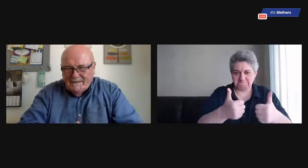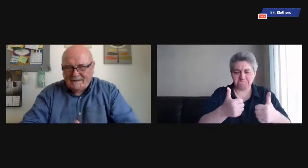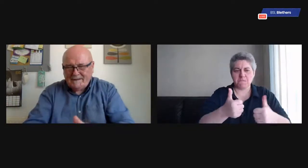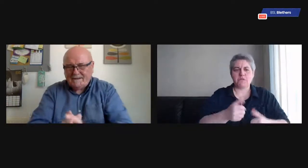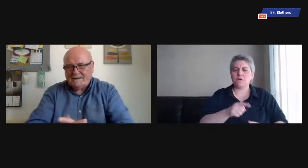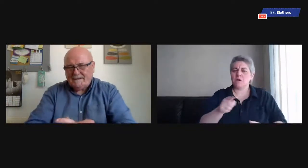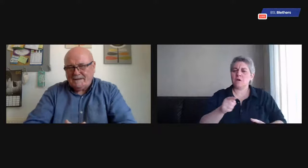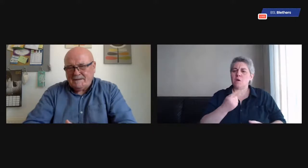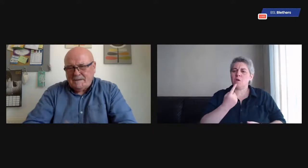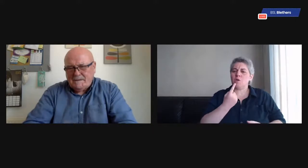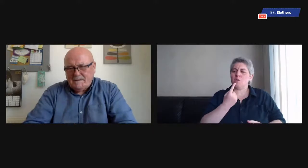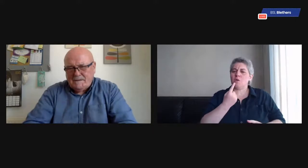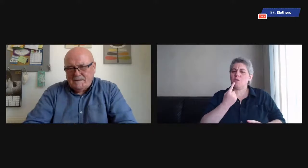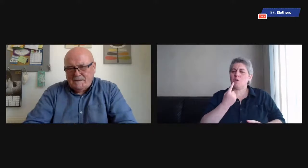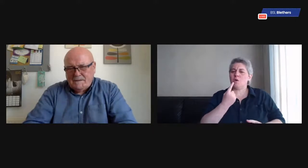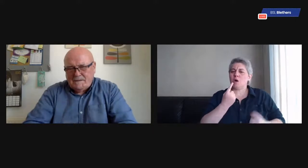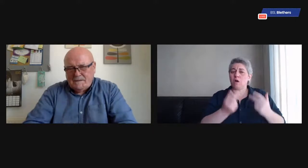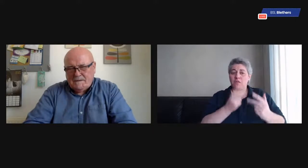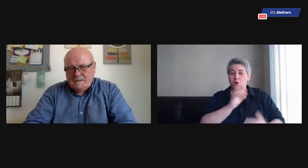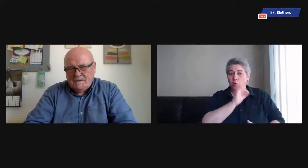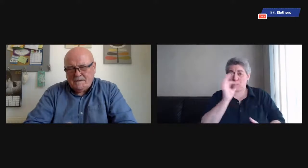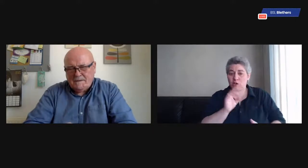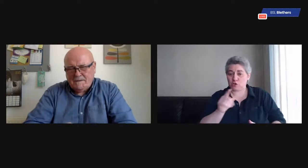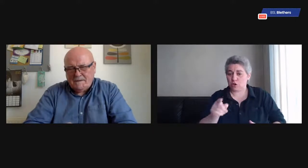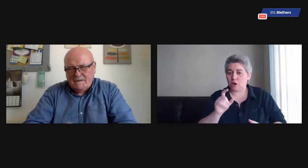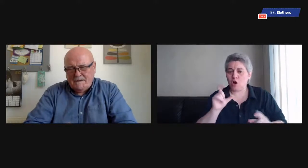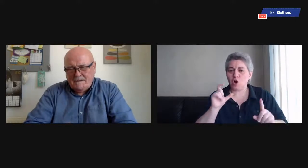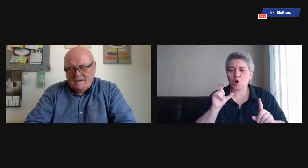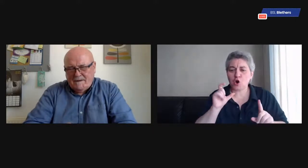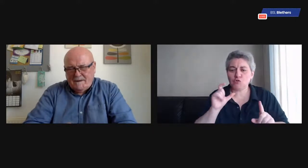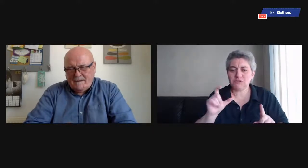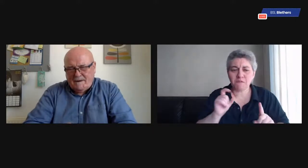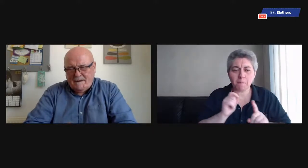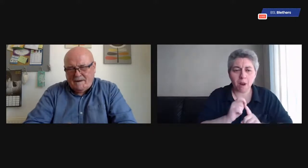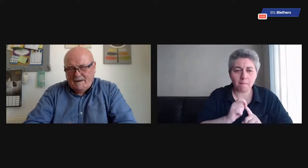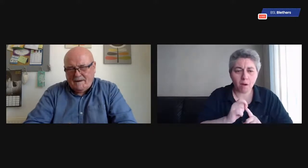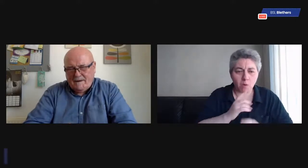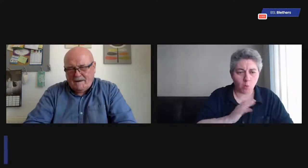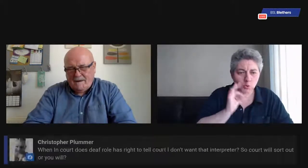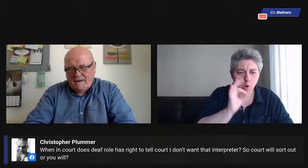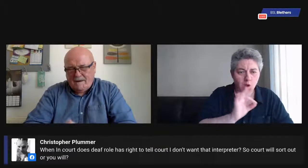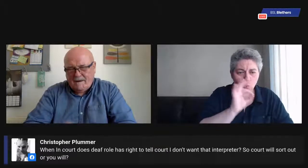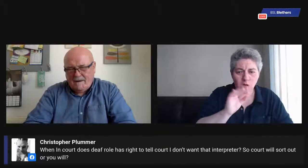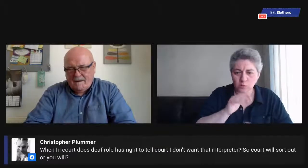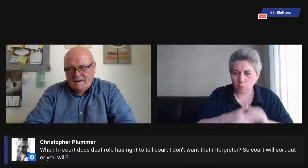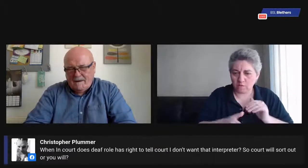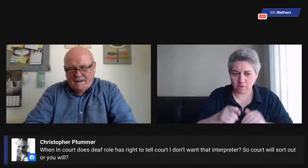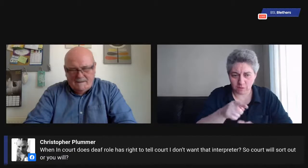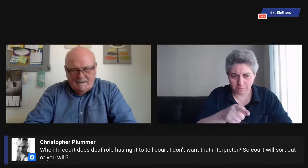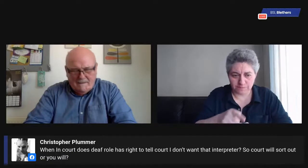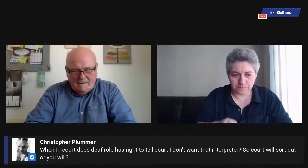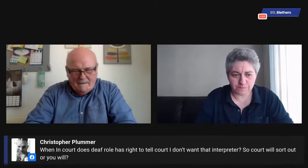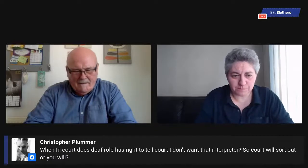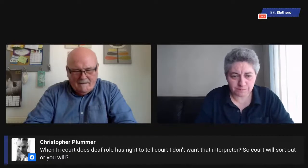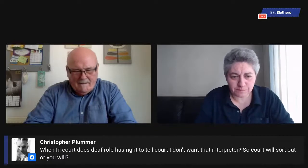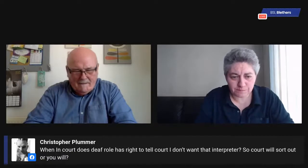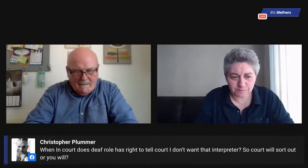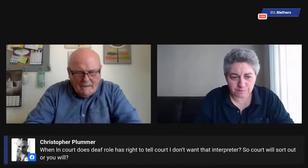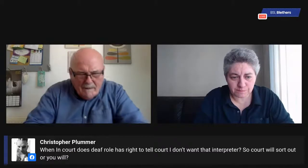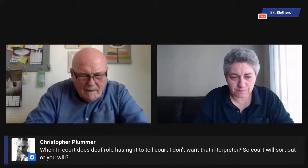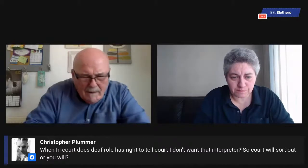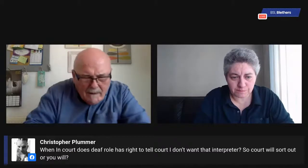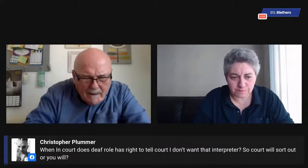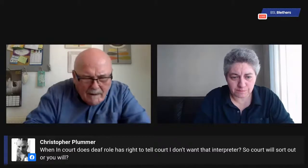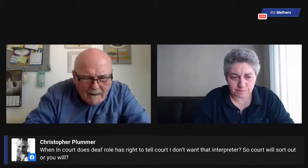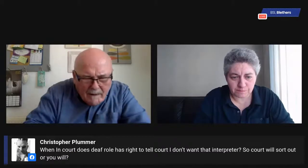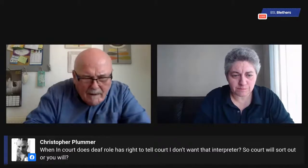anything. So, yeah, we would keep on. There's another question that's come in, and it's Christopher Plummer.